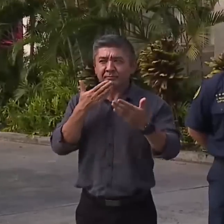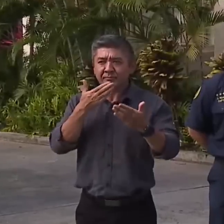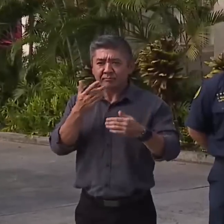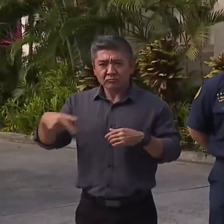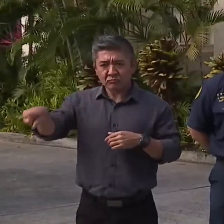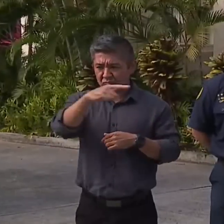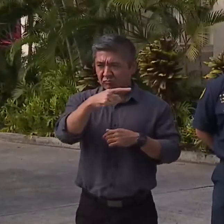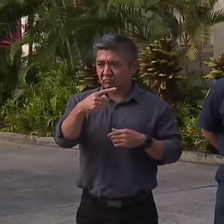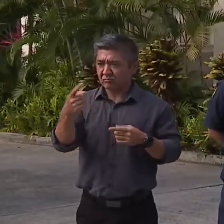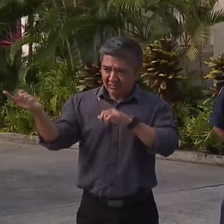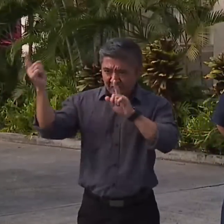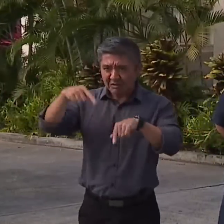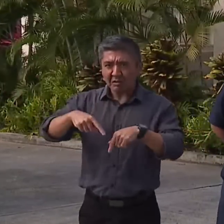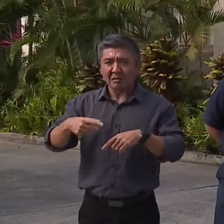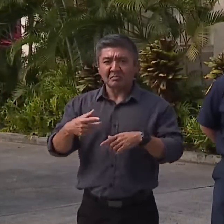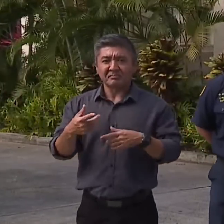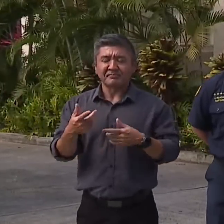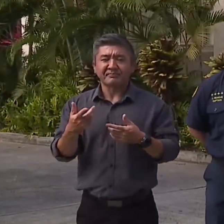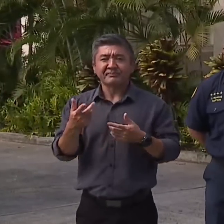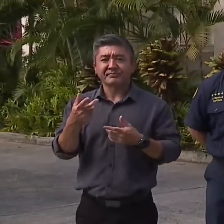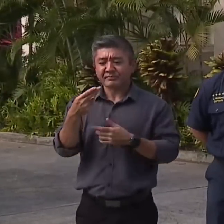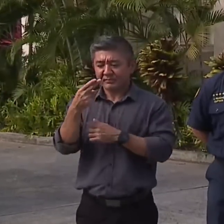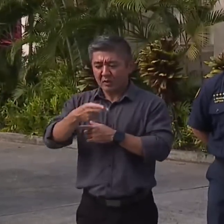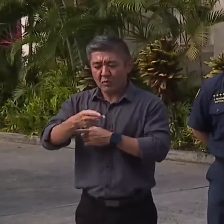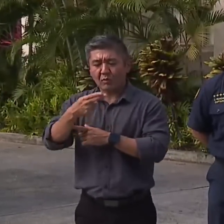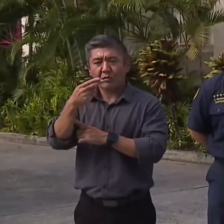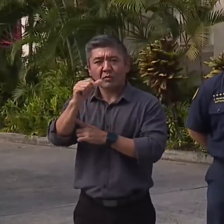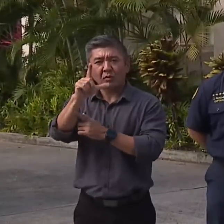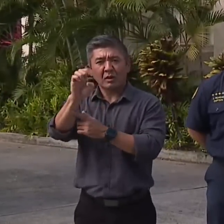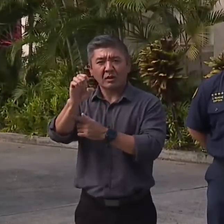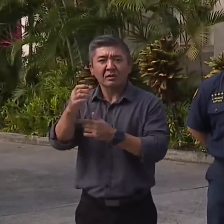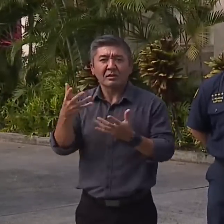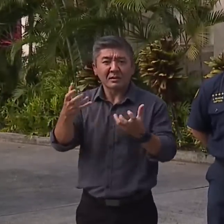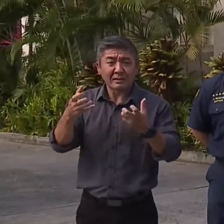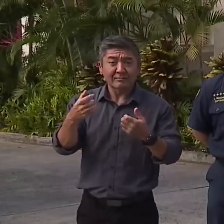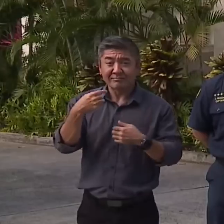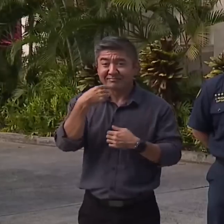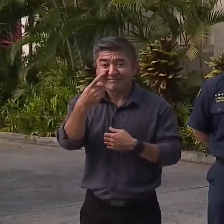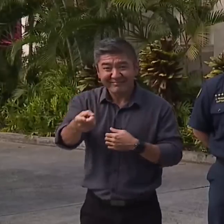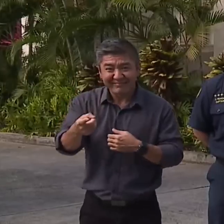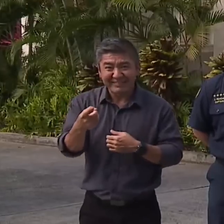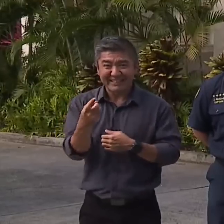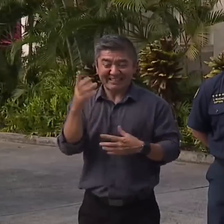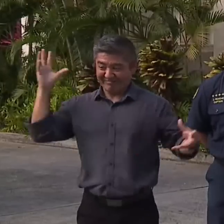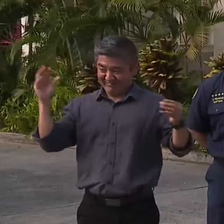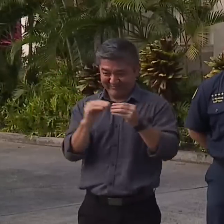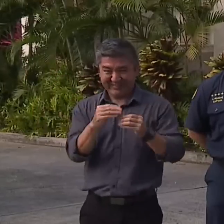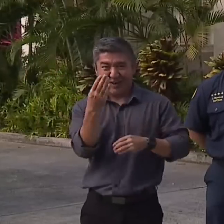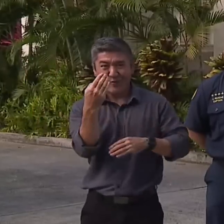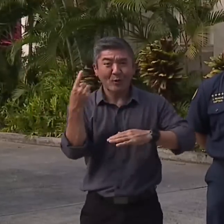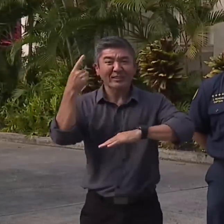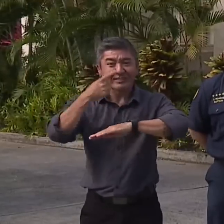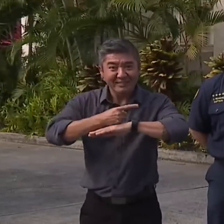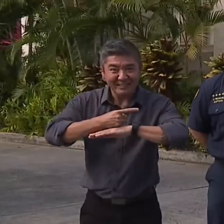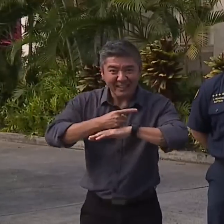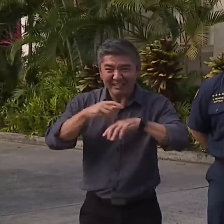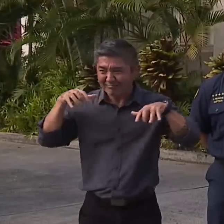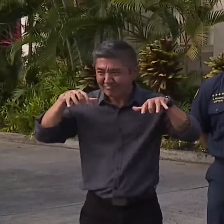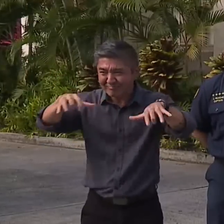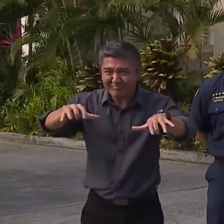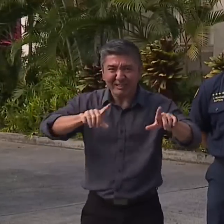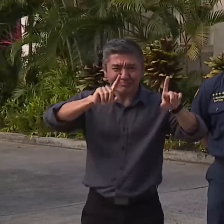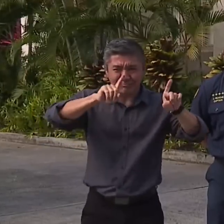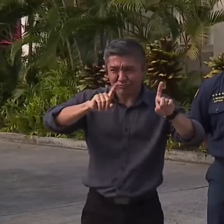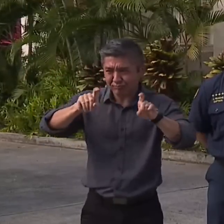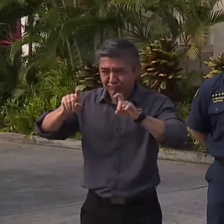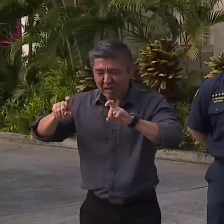for gathering here in front of Honolulu. I wanted to share with you the results of 14 days of contact tracing here in the,